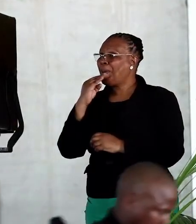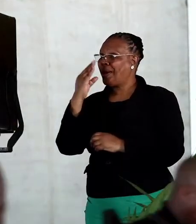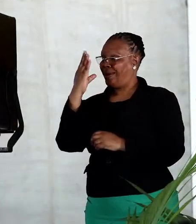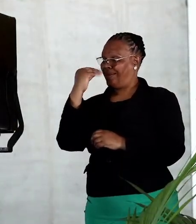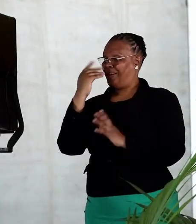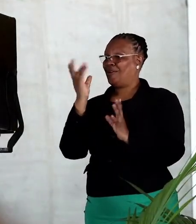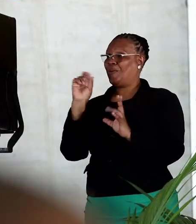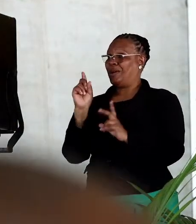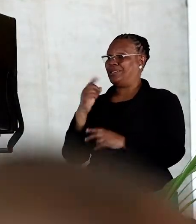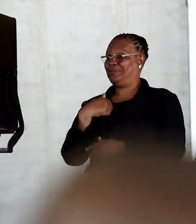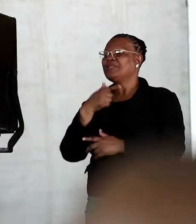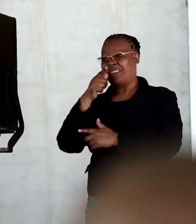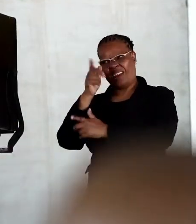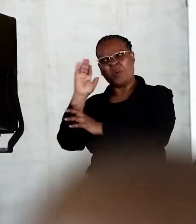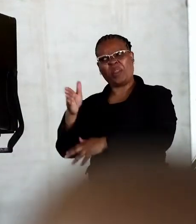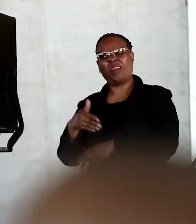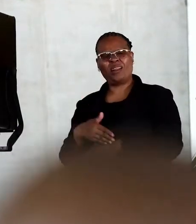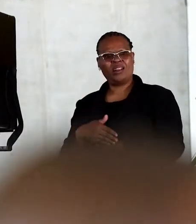Mama uFanta.